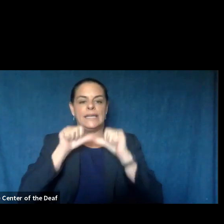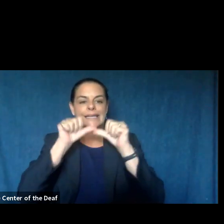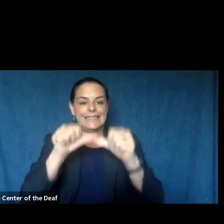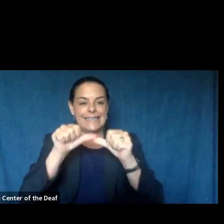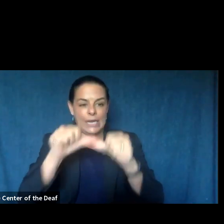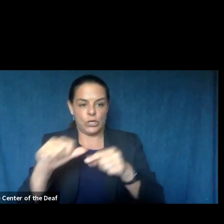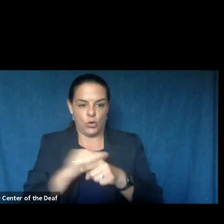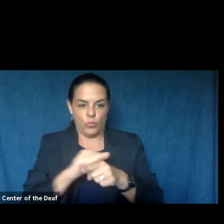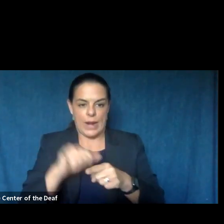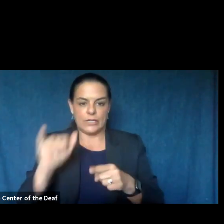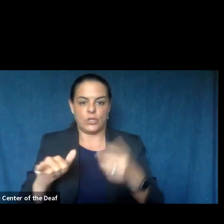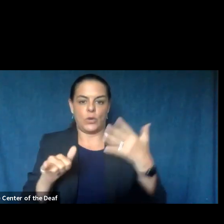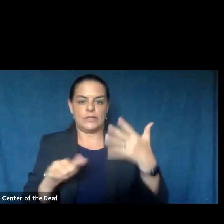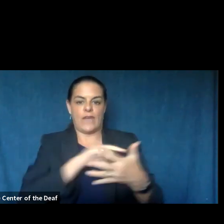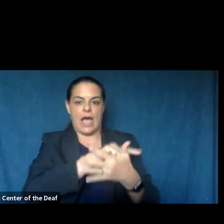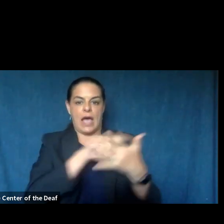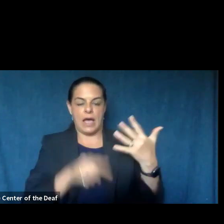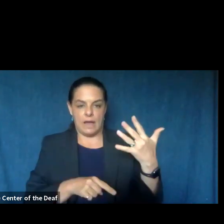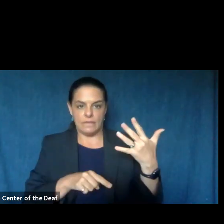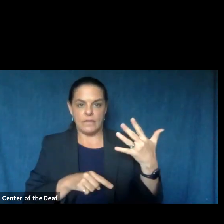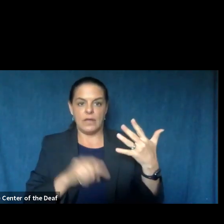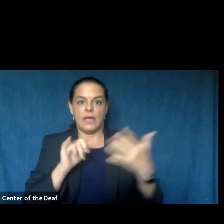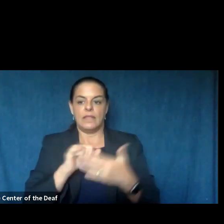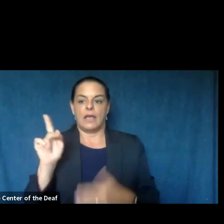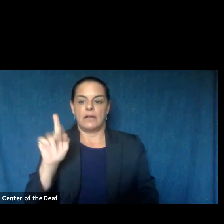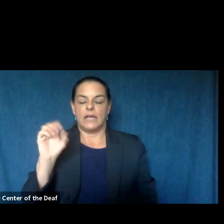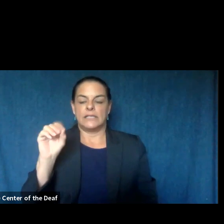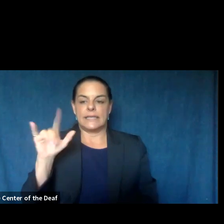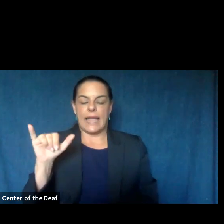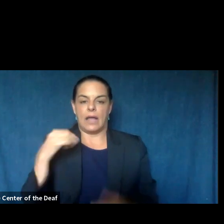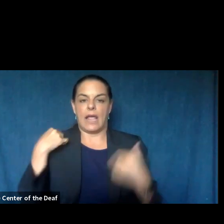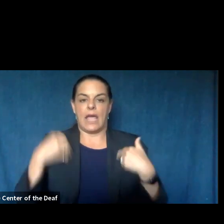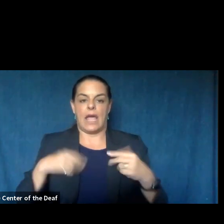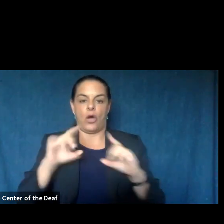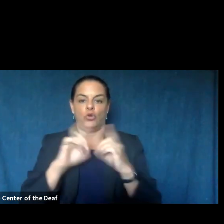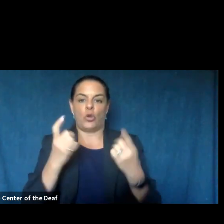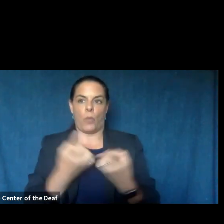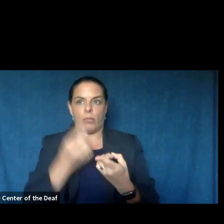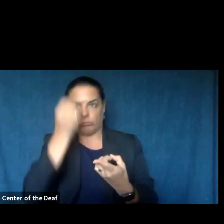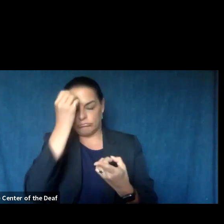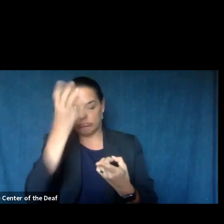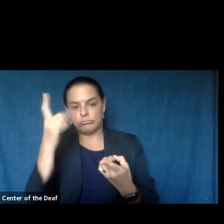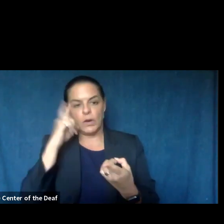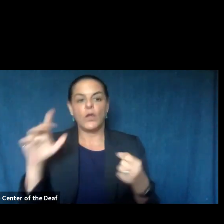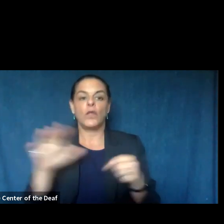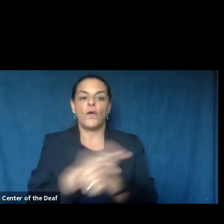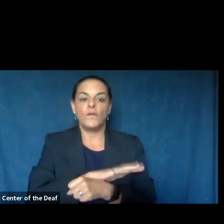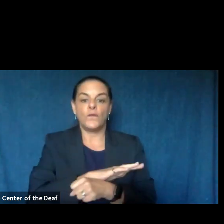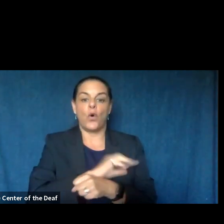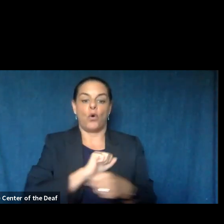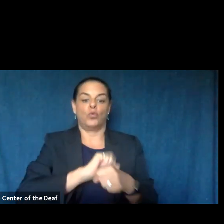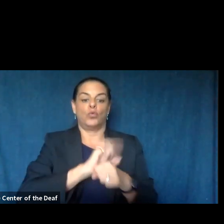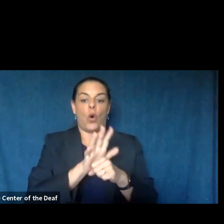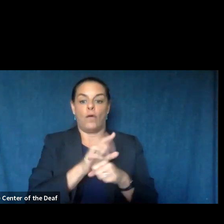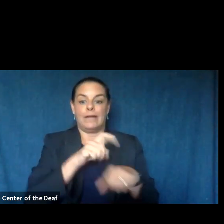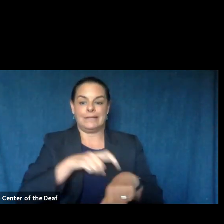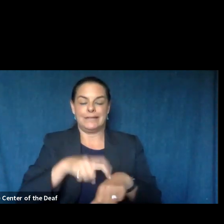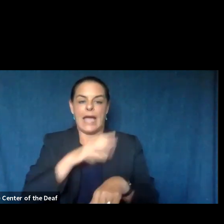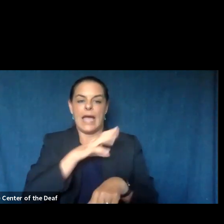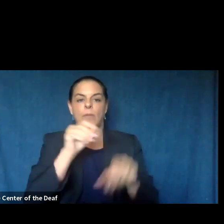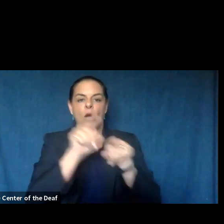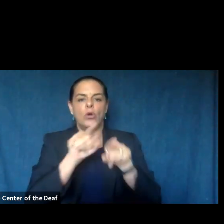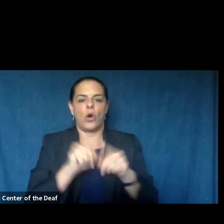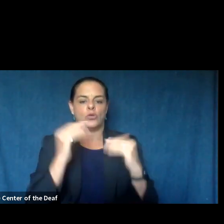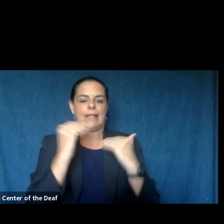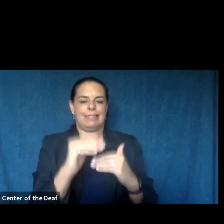practice the 5 core measures that the Knox County Health Department has espoused for the entire COVID pandemic, and also limit the